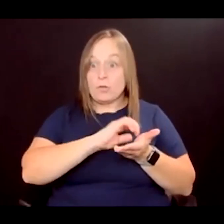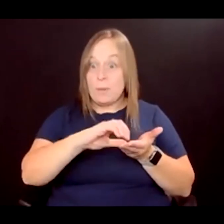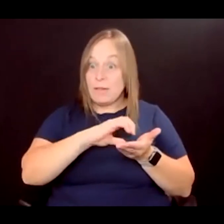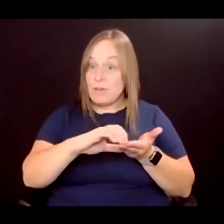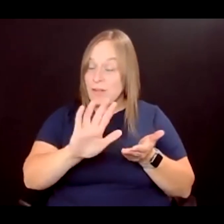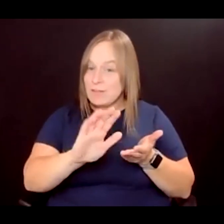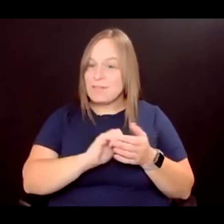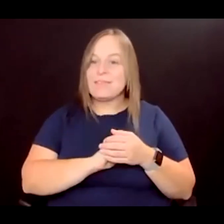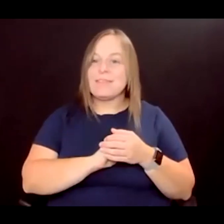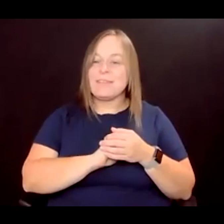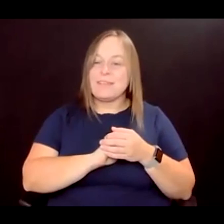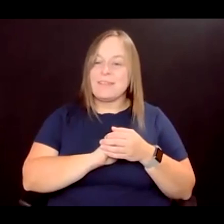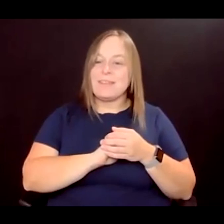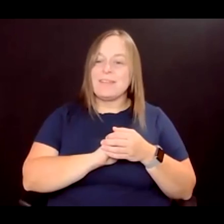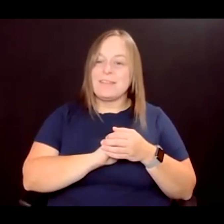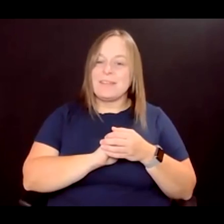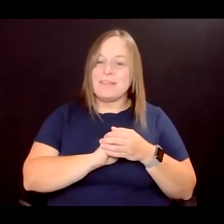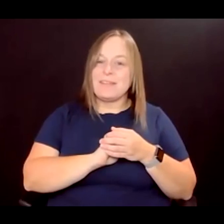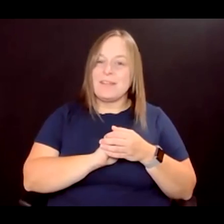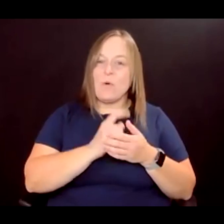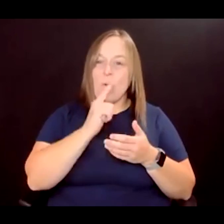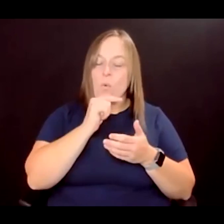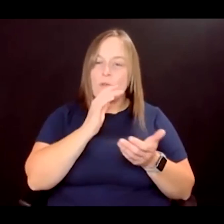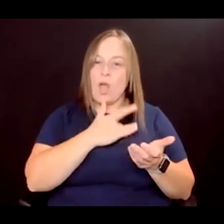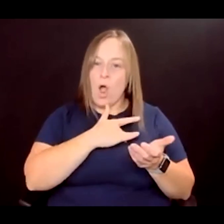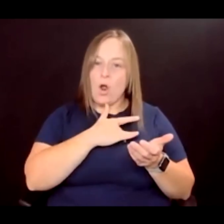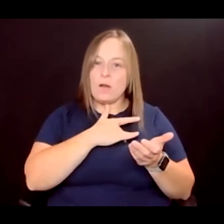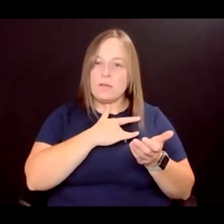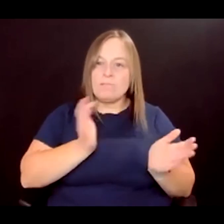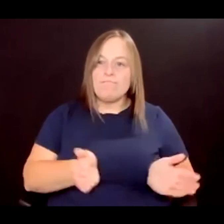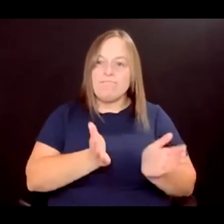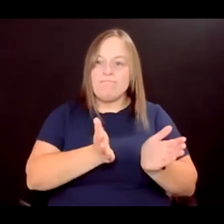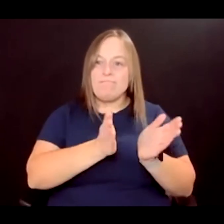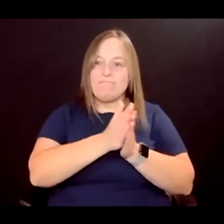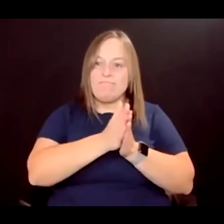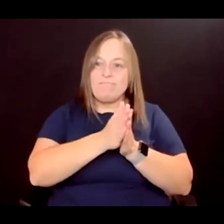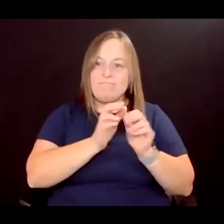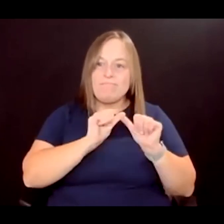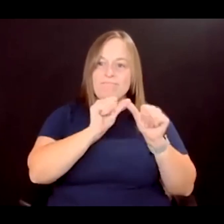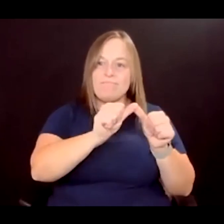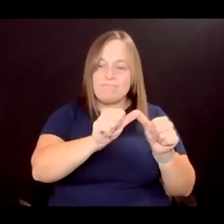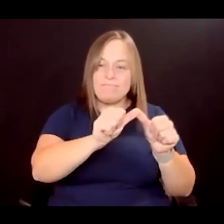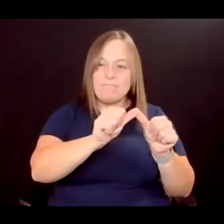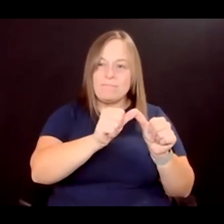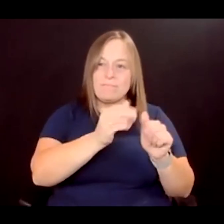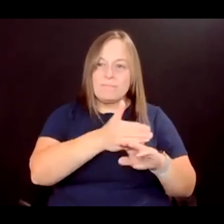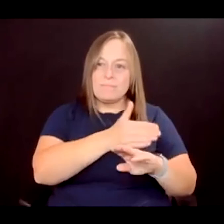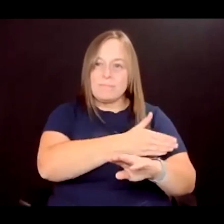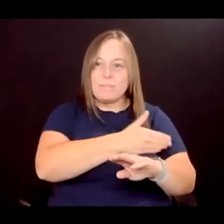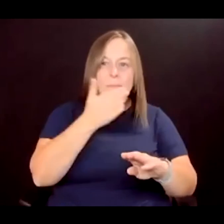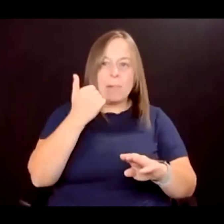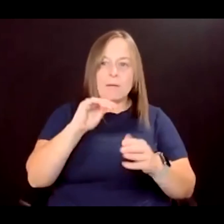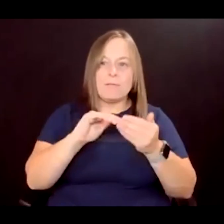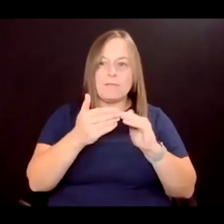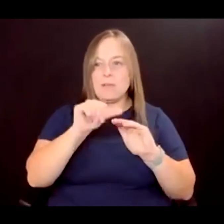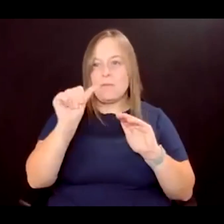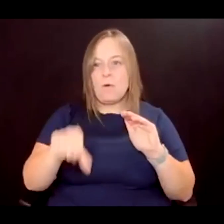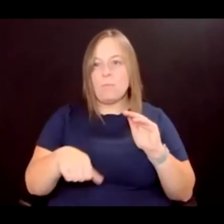was the result. And like, since that project was completed,